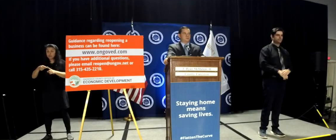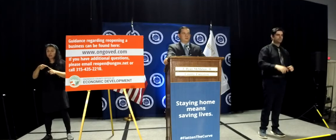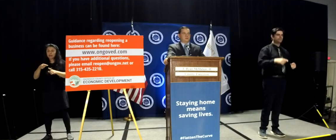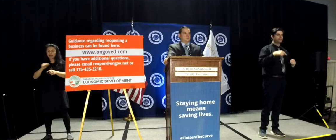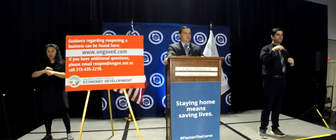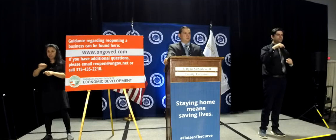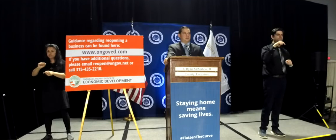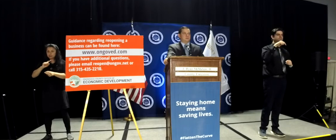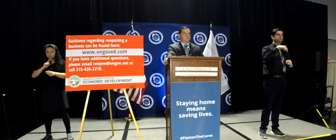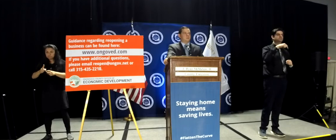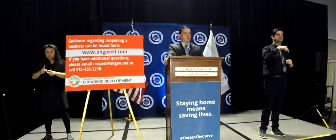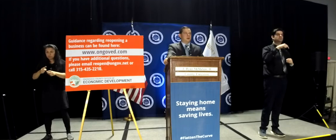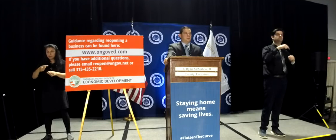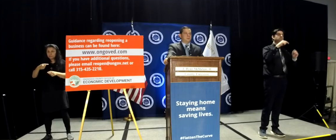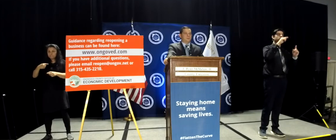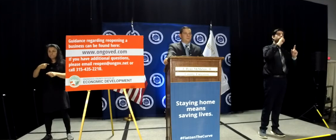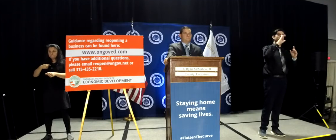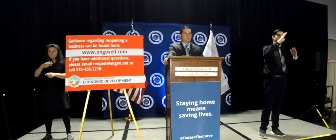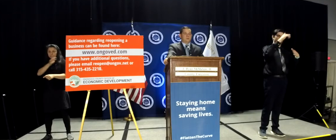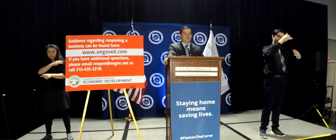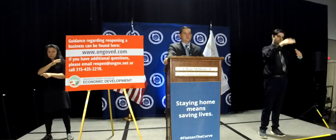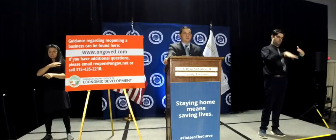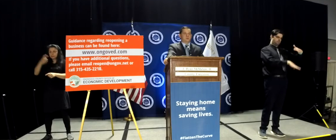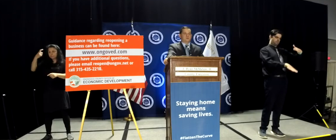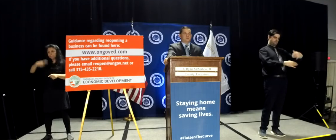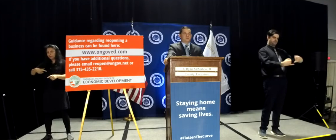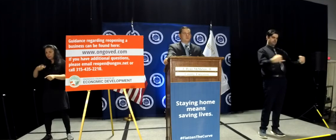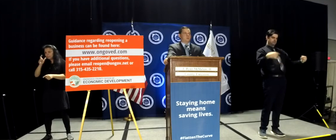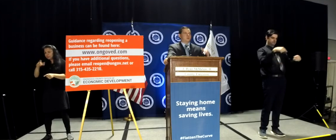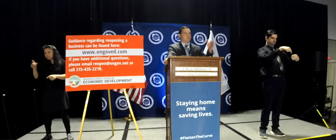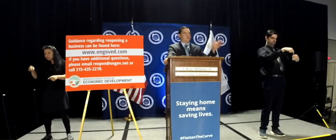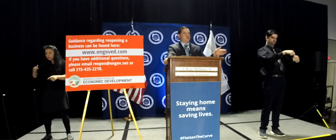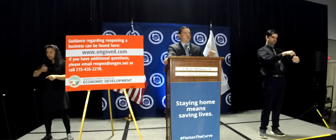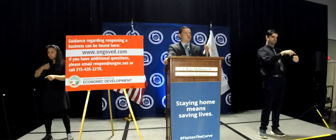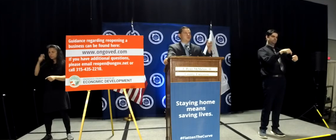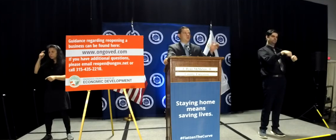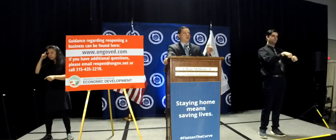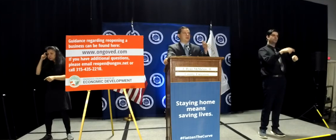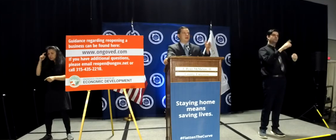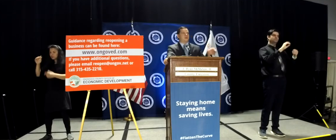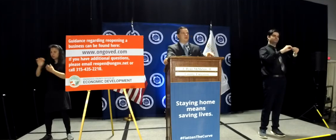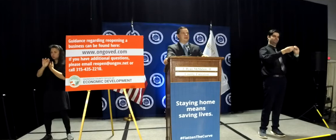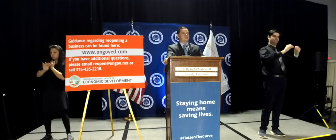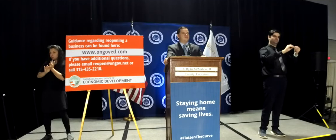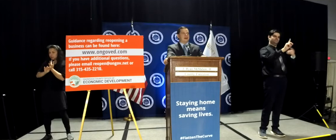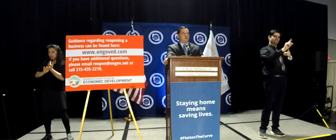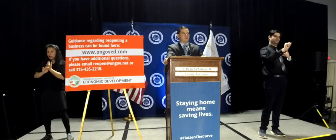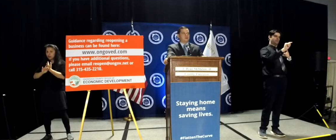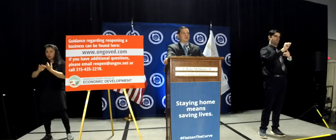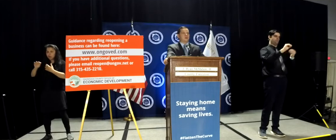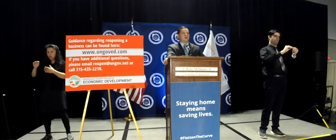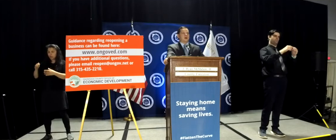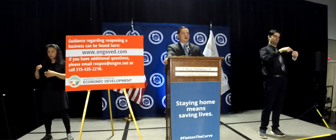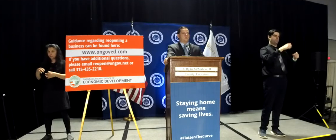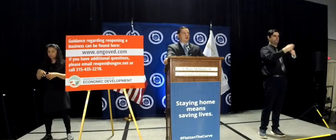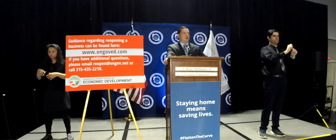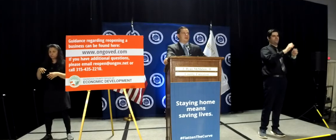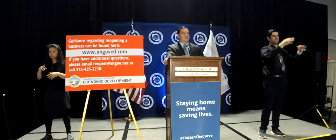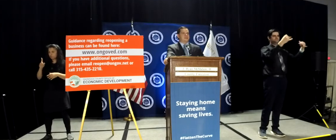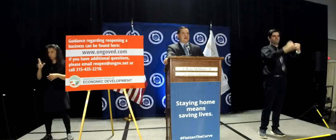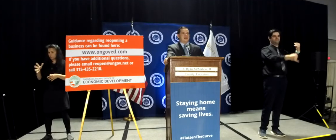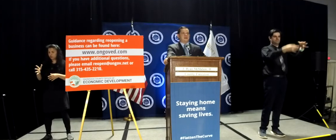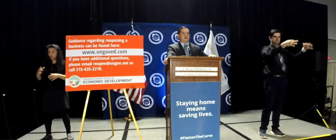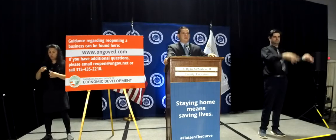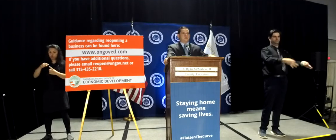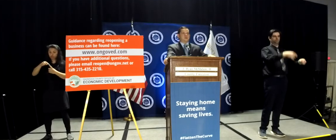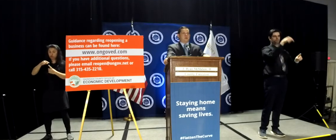else, right? Lots of people from different political persuasions working together against a virus, putting all